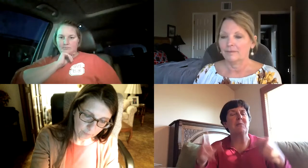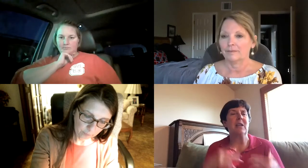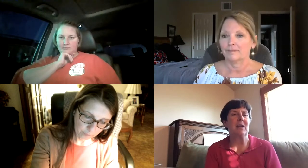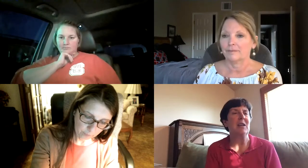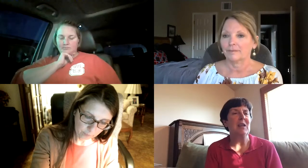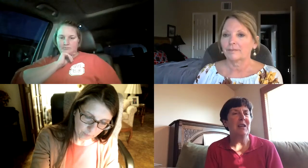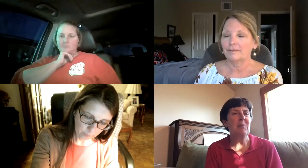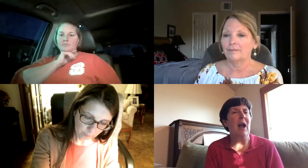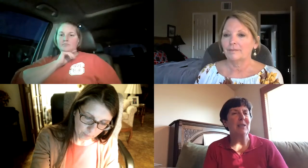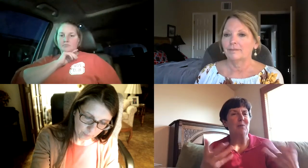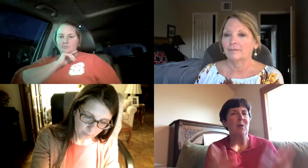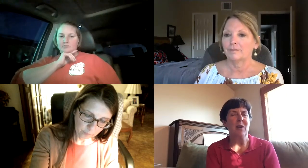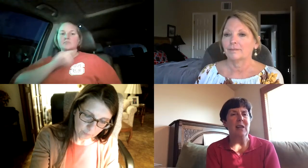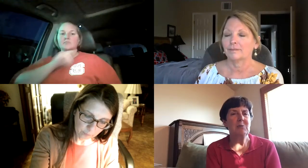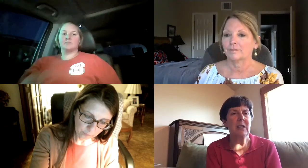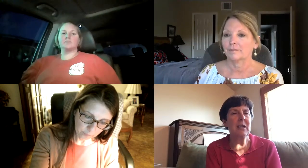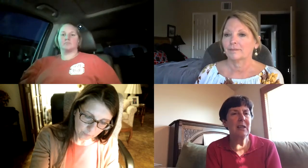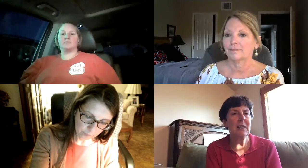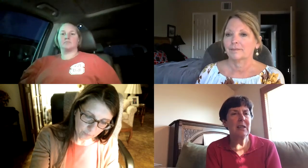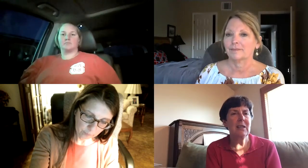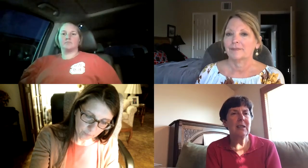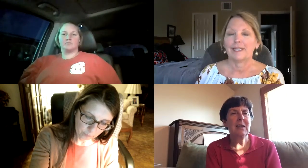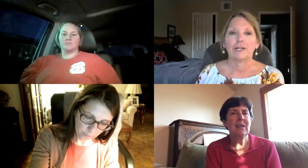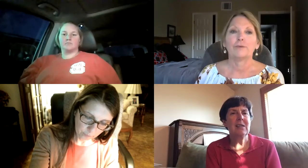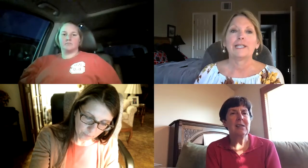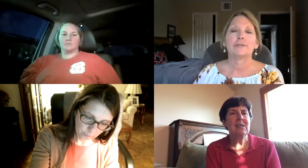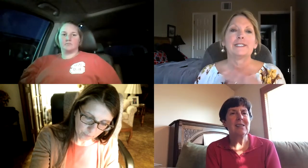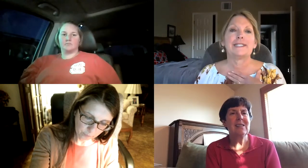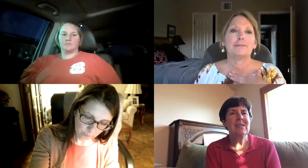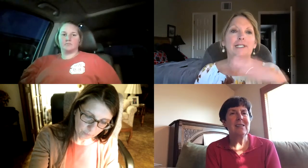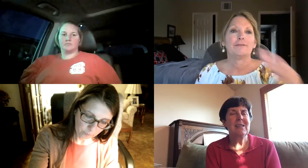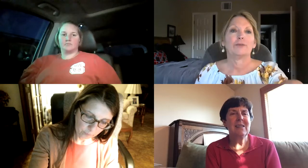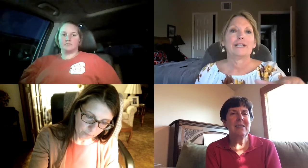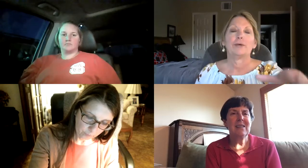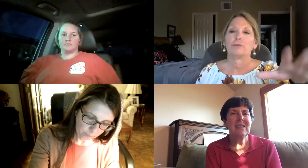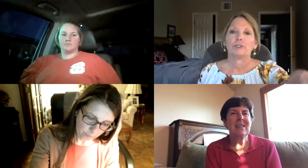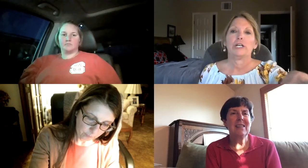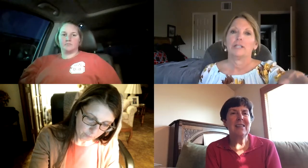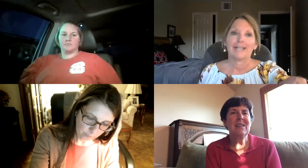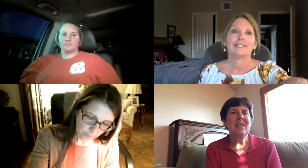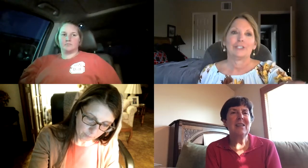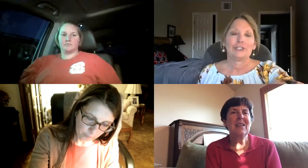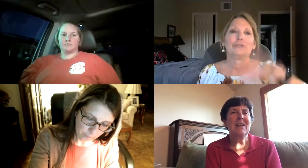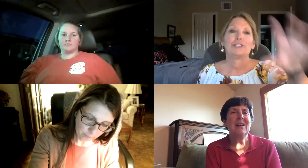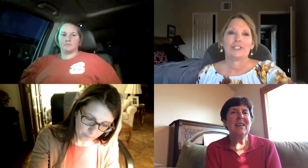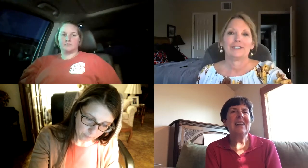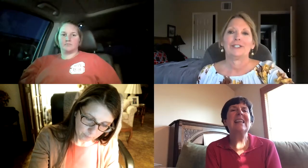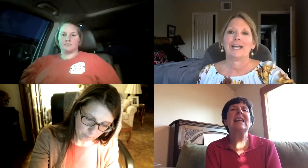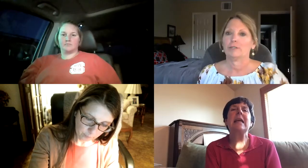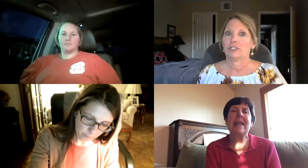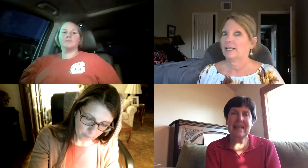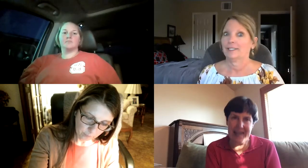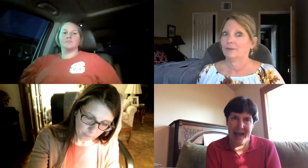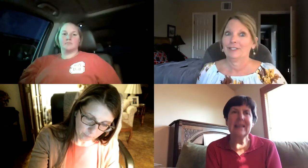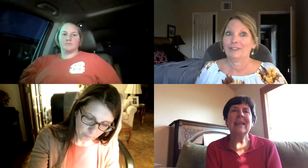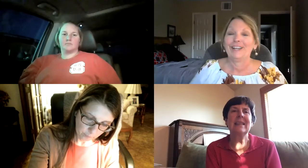that we can practice for next week. And that we can receptive read what Rochelle likes to do, what she's good at,